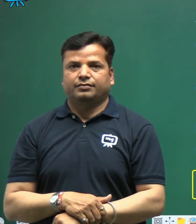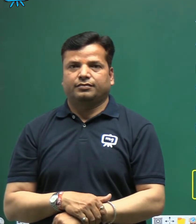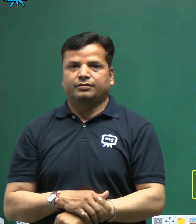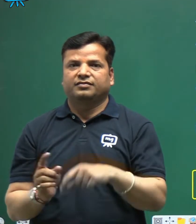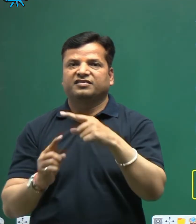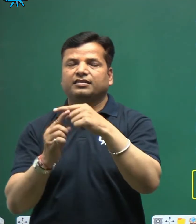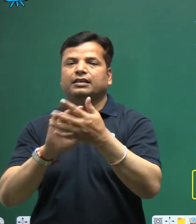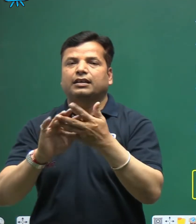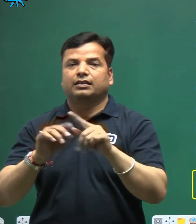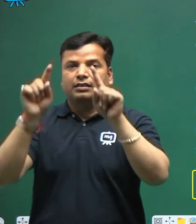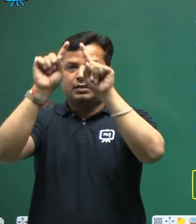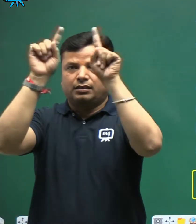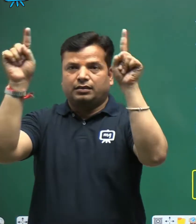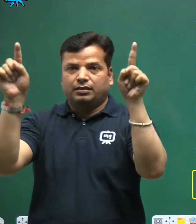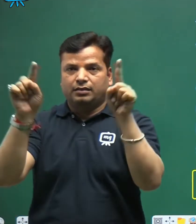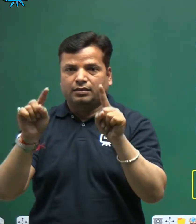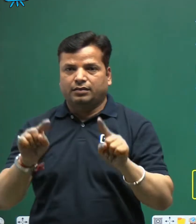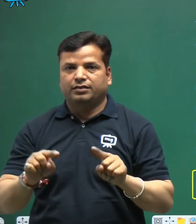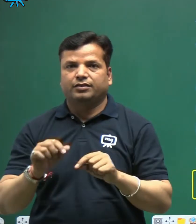The statue